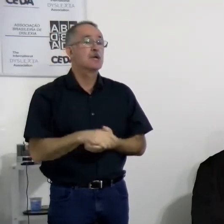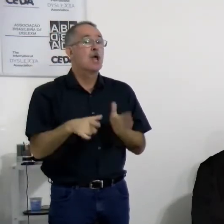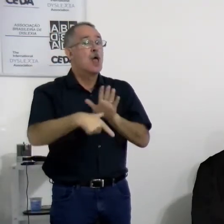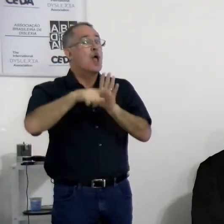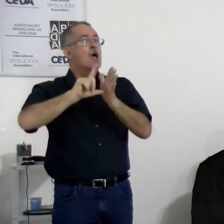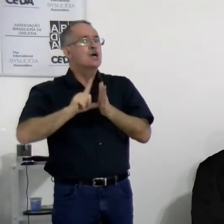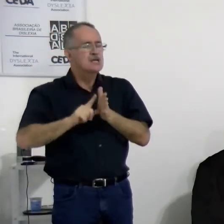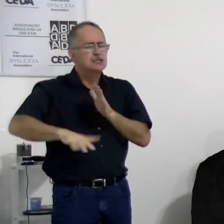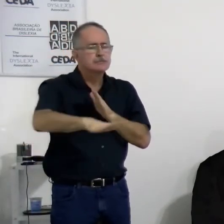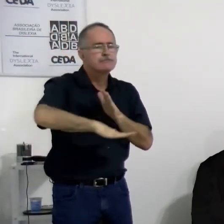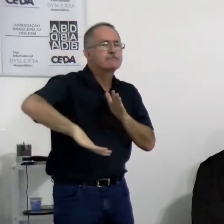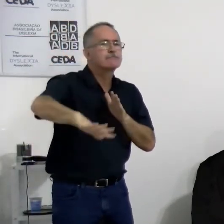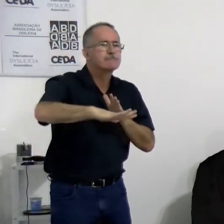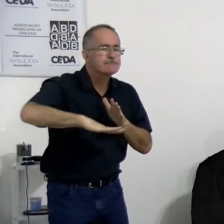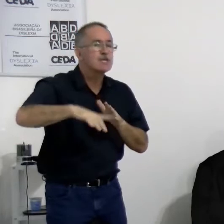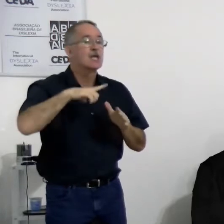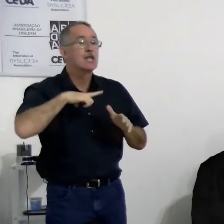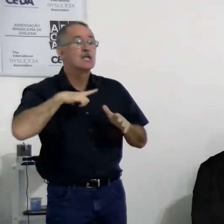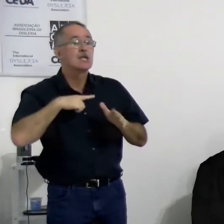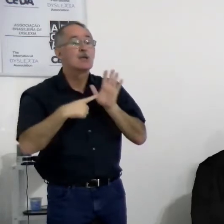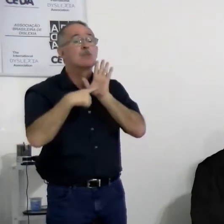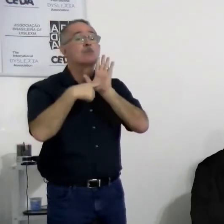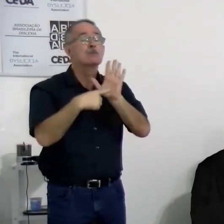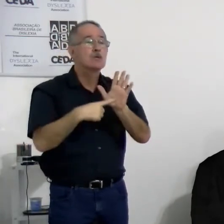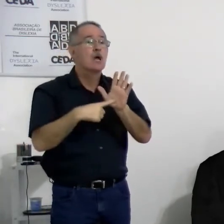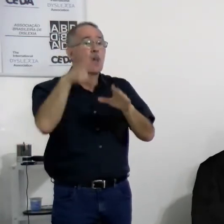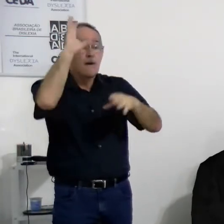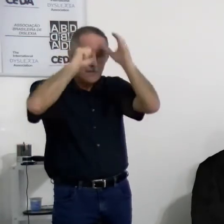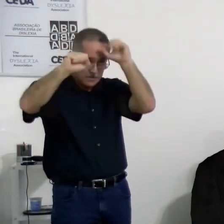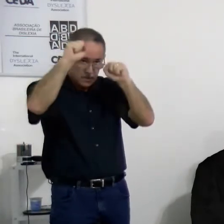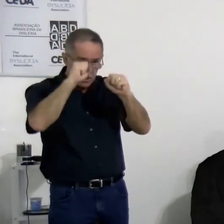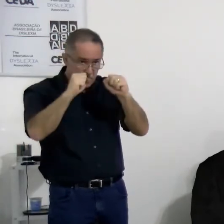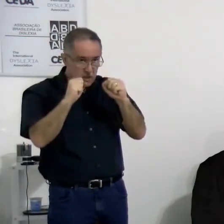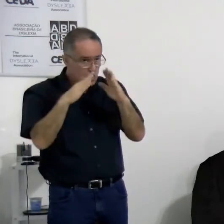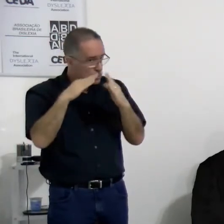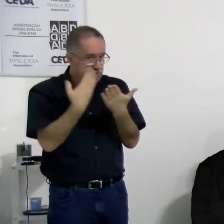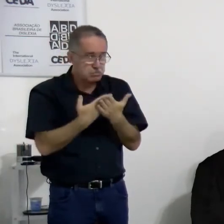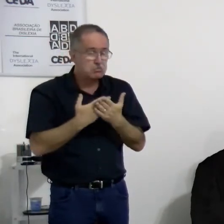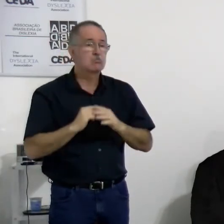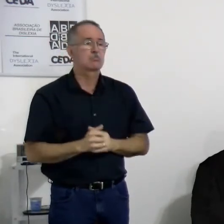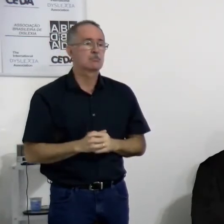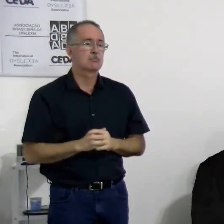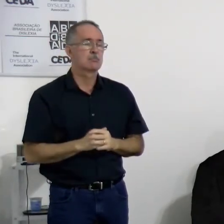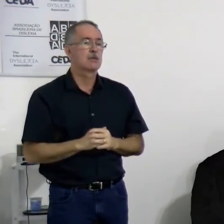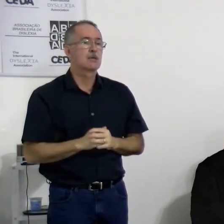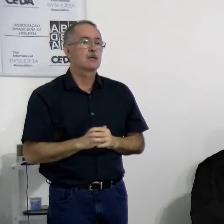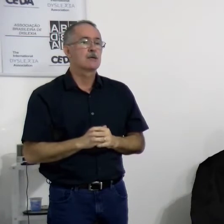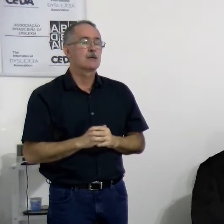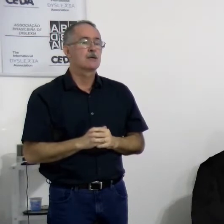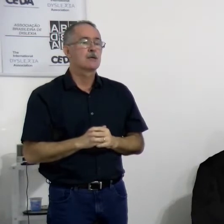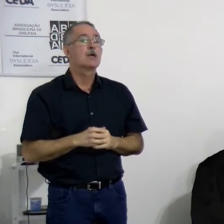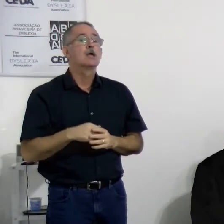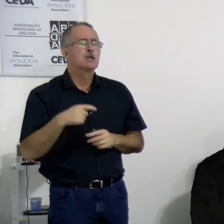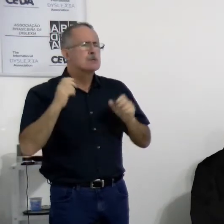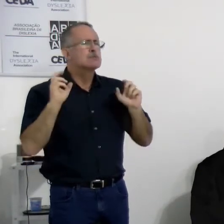before children are exposed to formal instruction in literacy, that we can